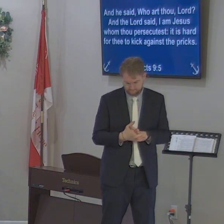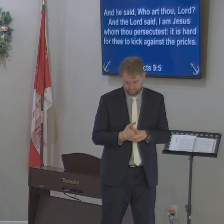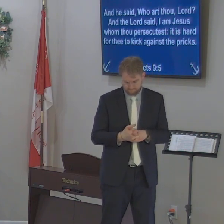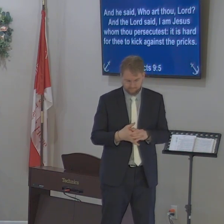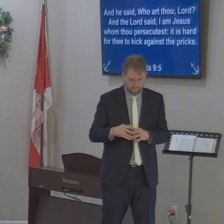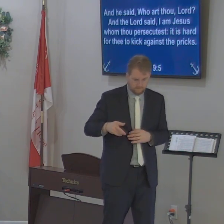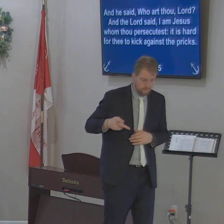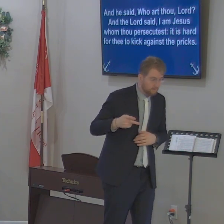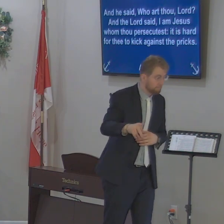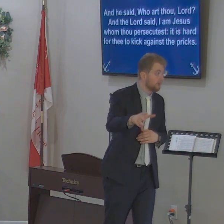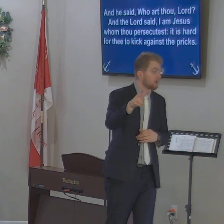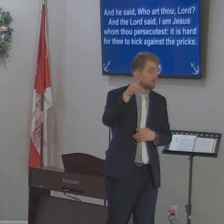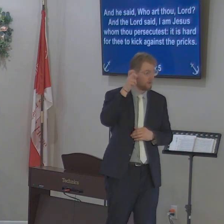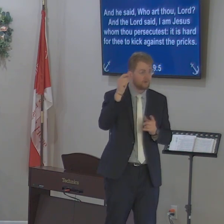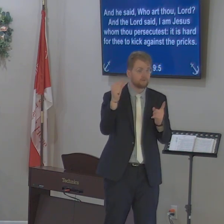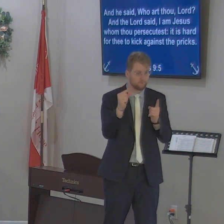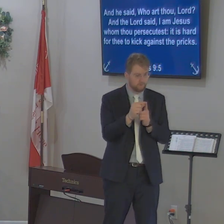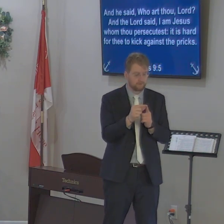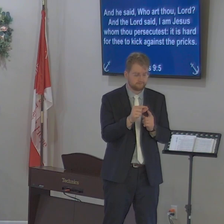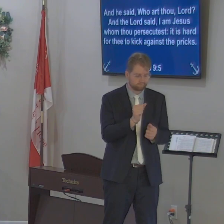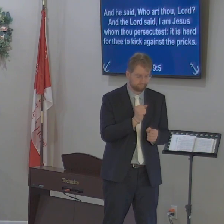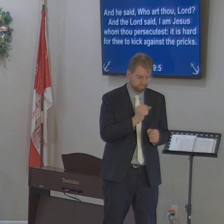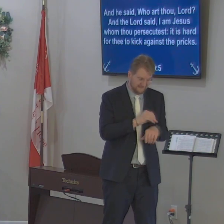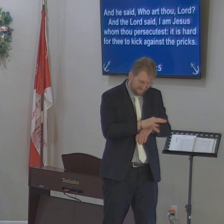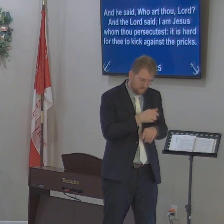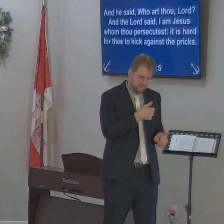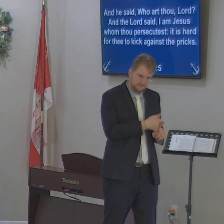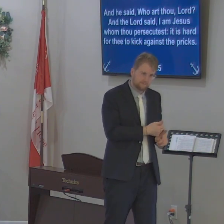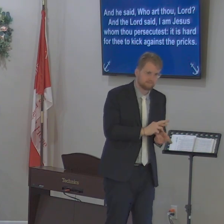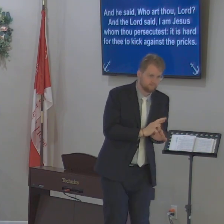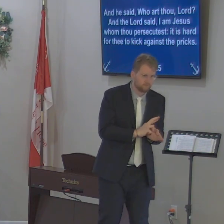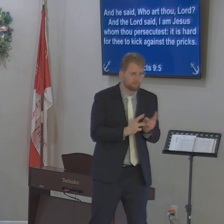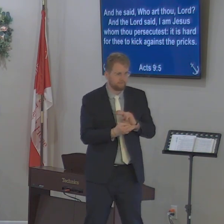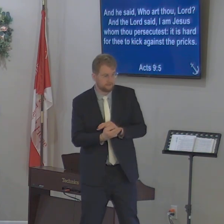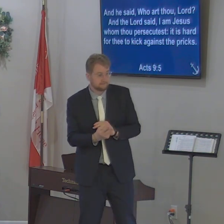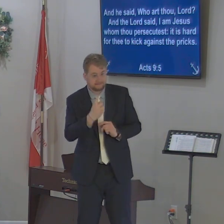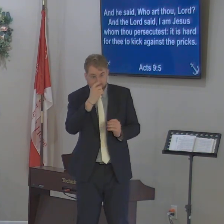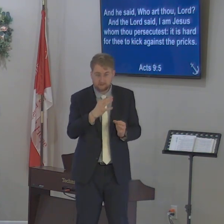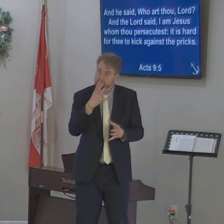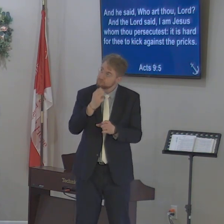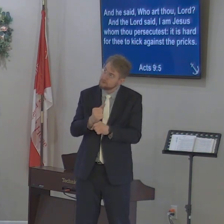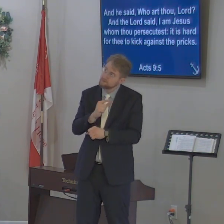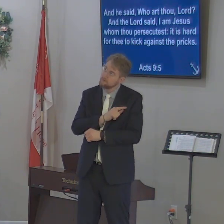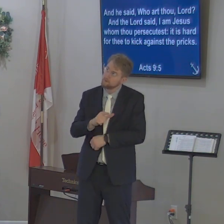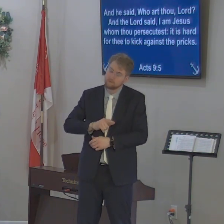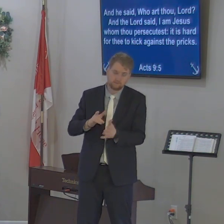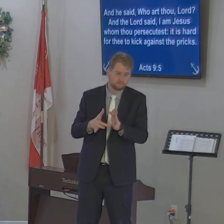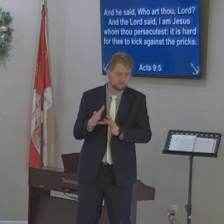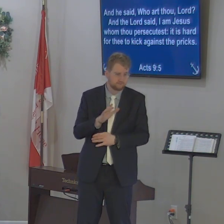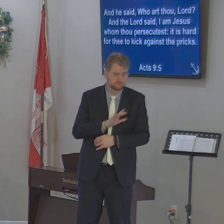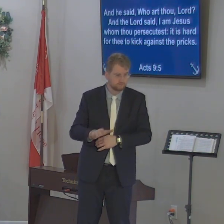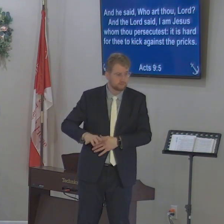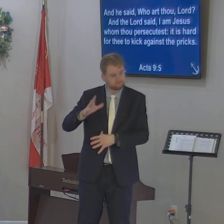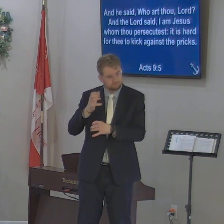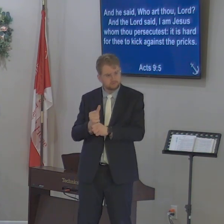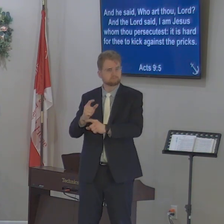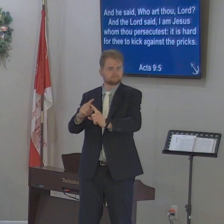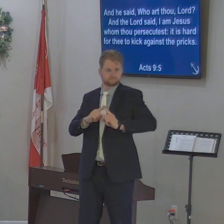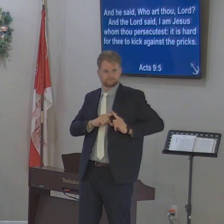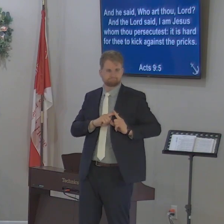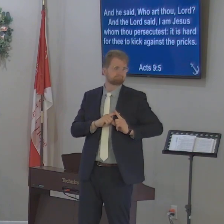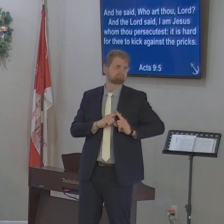Paul heard the word. It led him to repentance. He decided to trust in the Lord Jesus Christ, a salvation, and he completely surrendered to